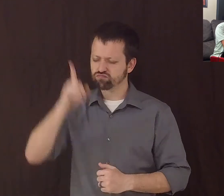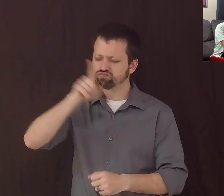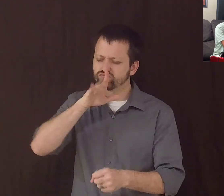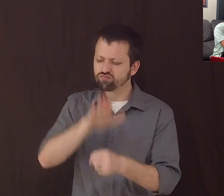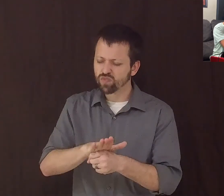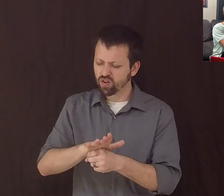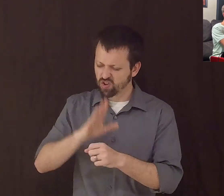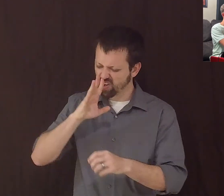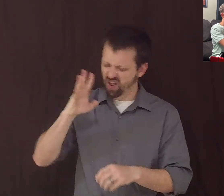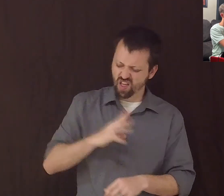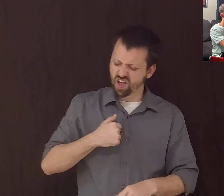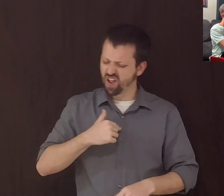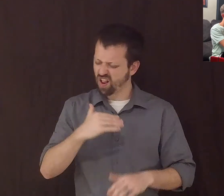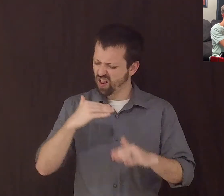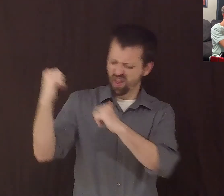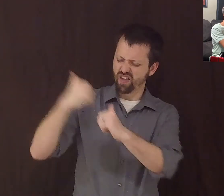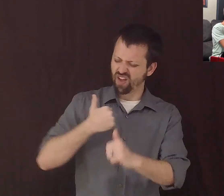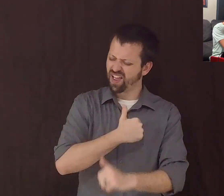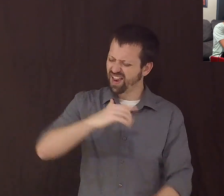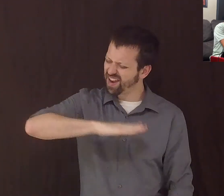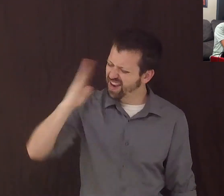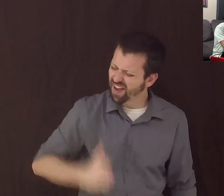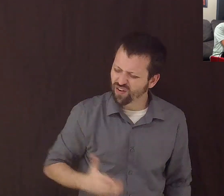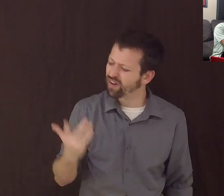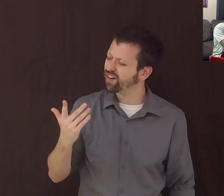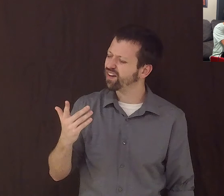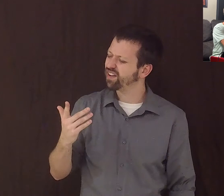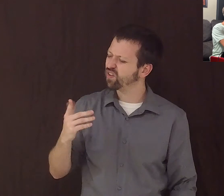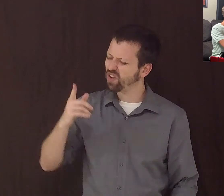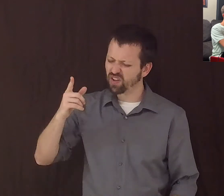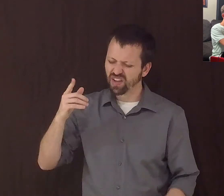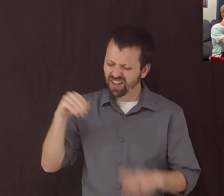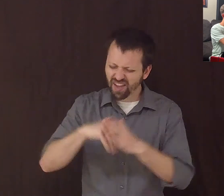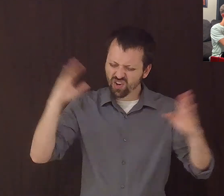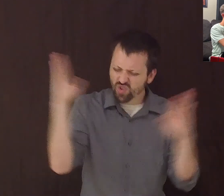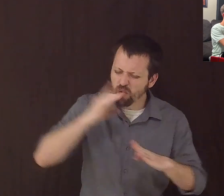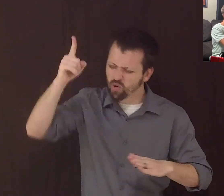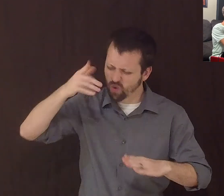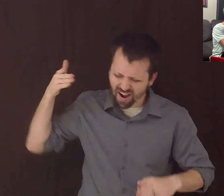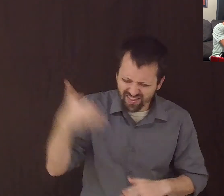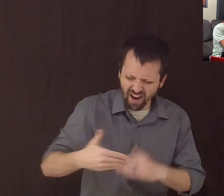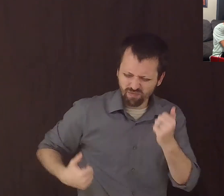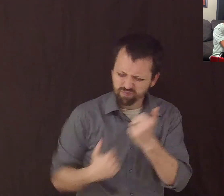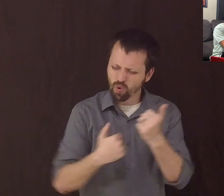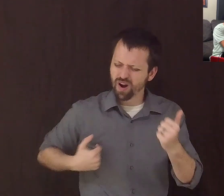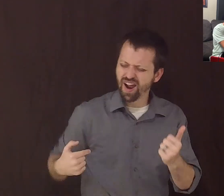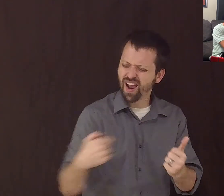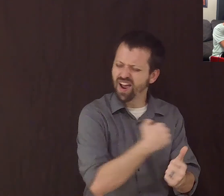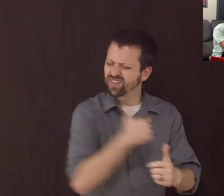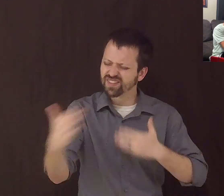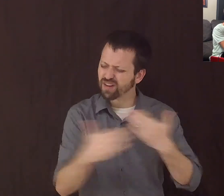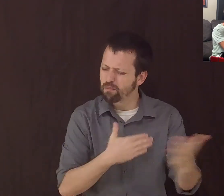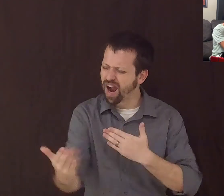Lord, you've promised that you would never leave us or forsake us. You've promised that in the middle of the storms, you'll be there right there for us, God.